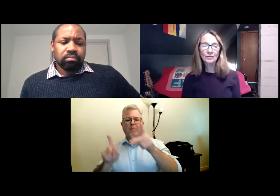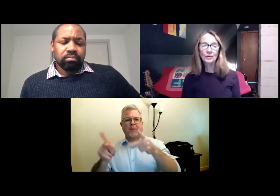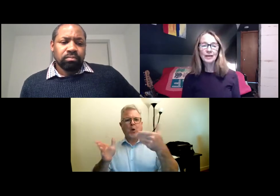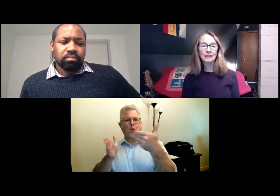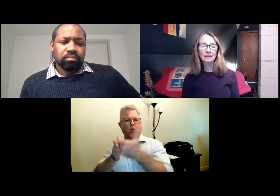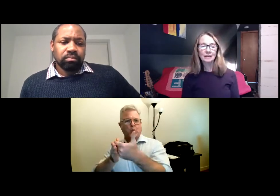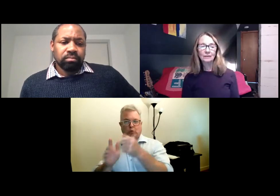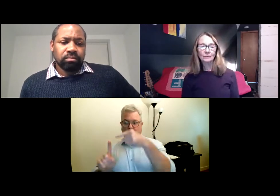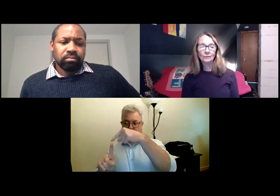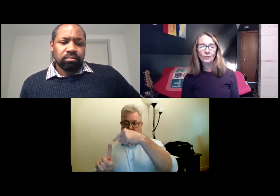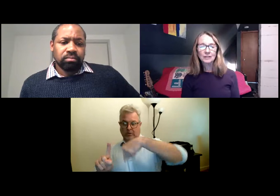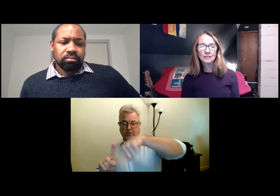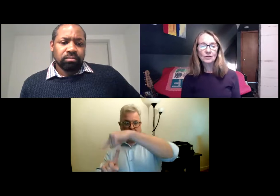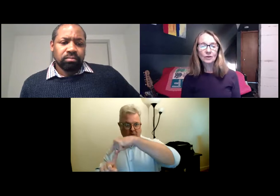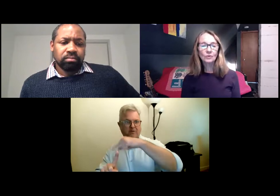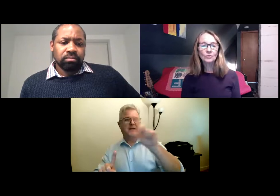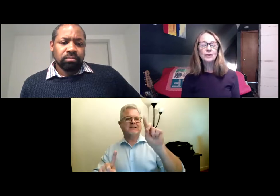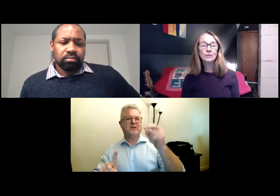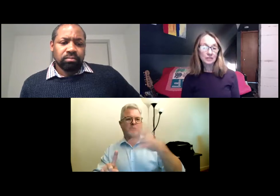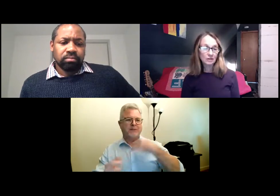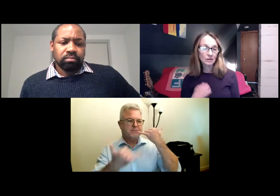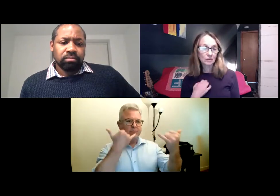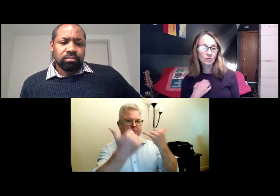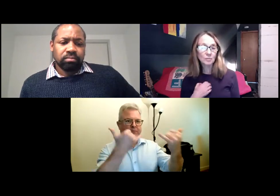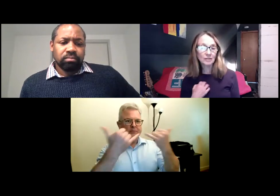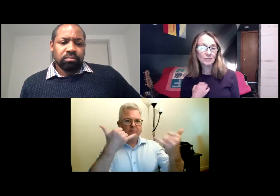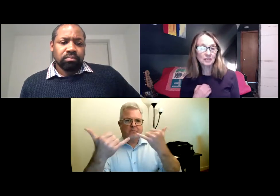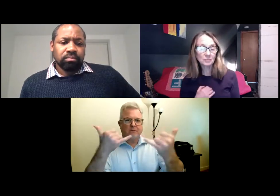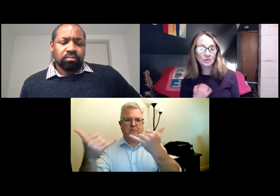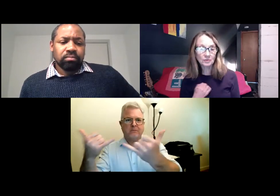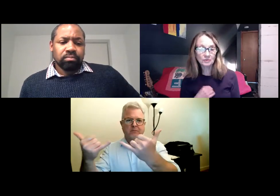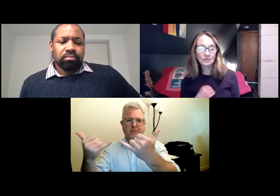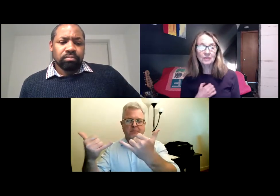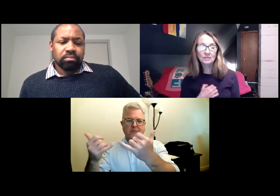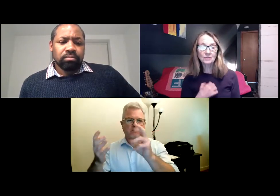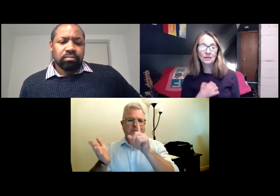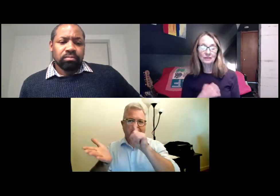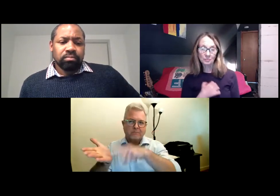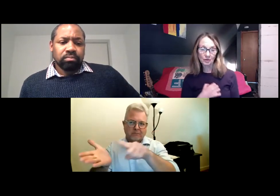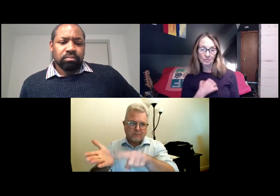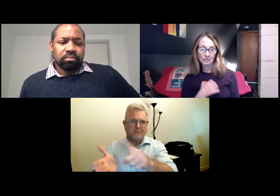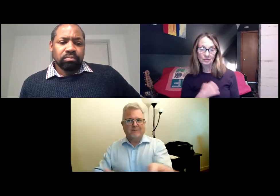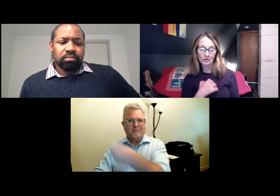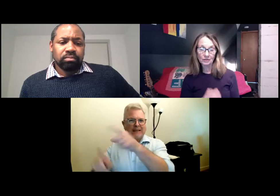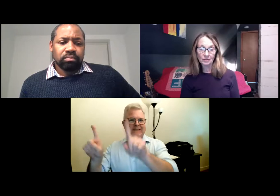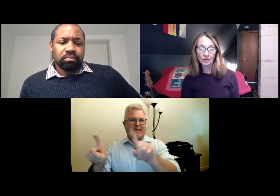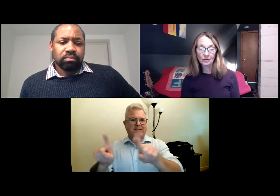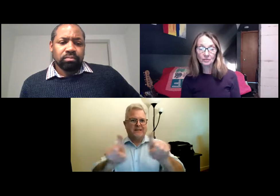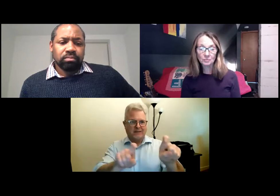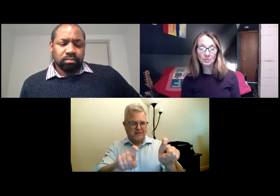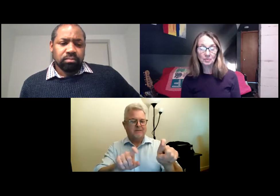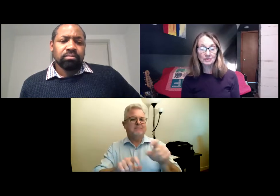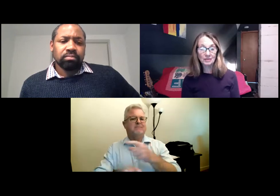right away, we need to know who they were near, who might have been exposed, so that the Department of Health can call